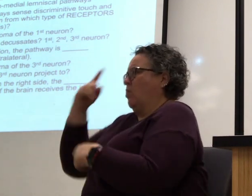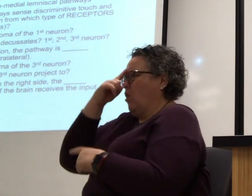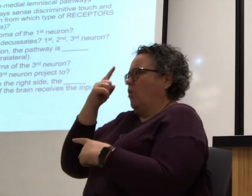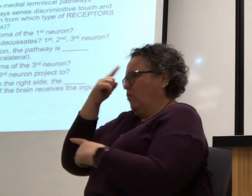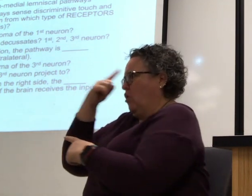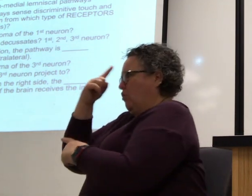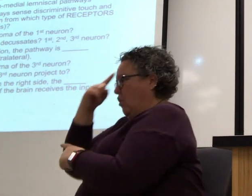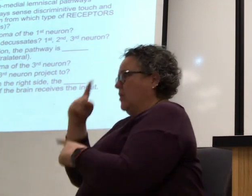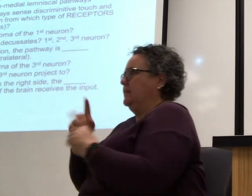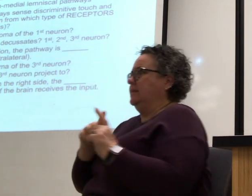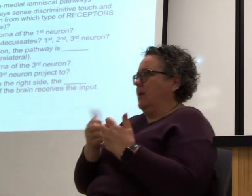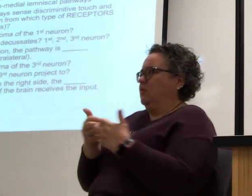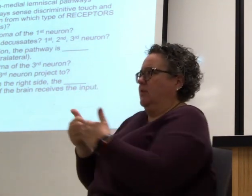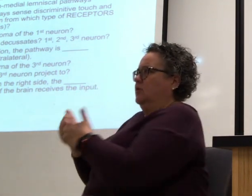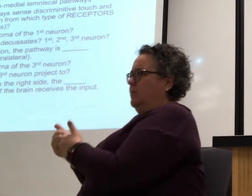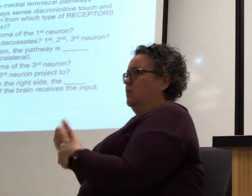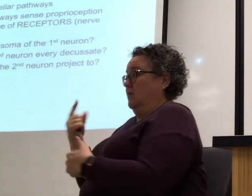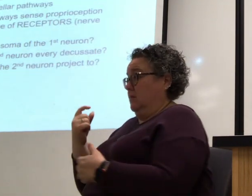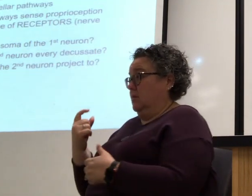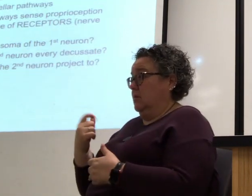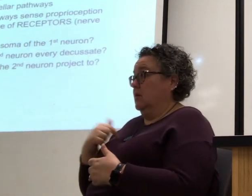slide?